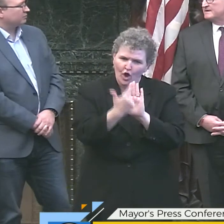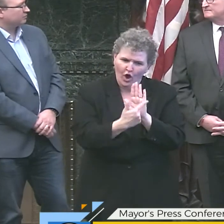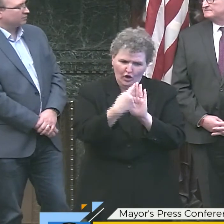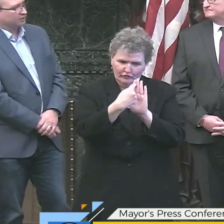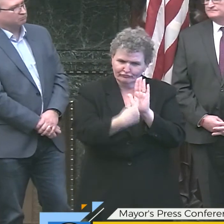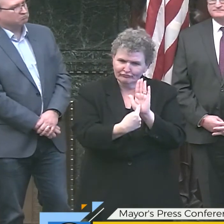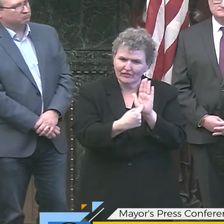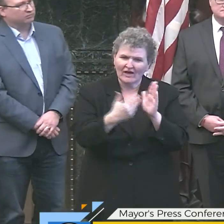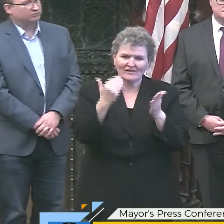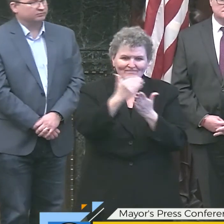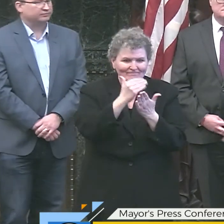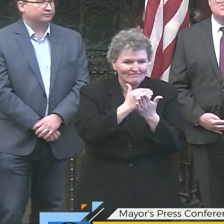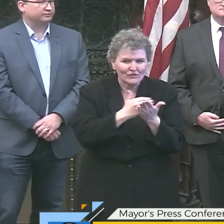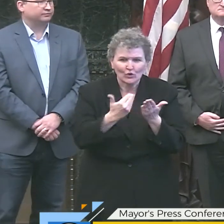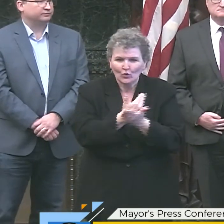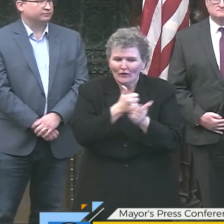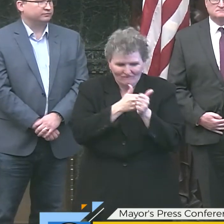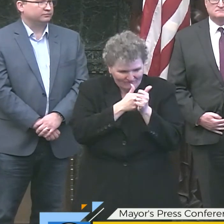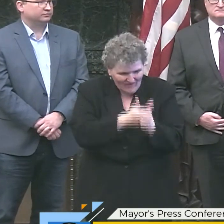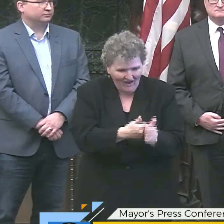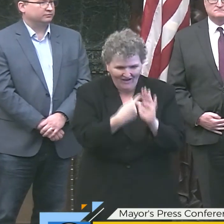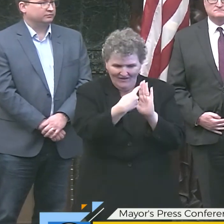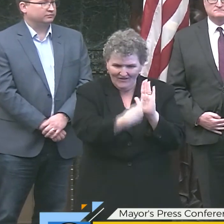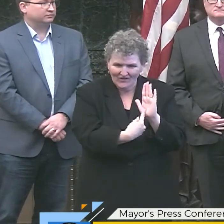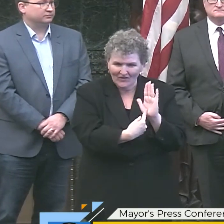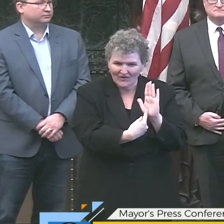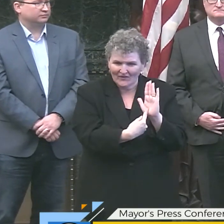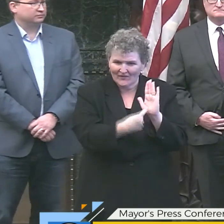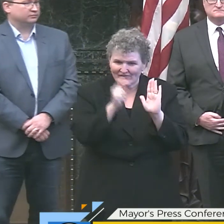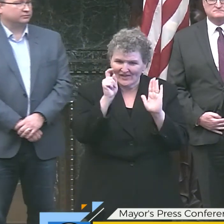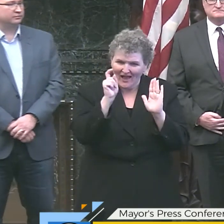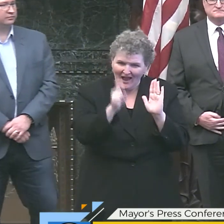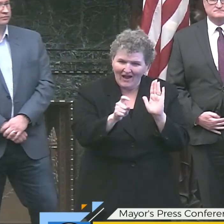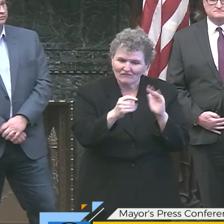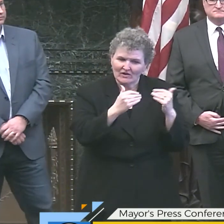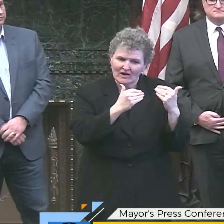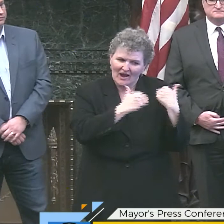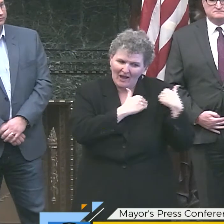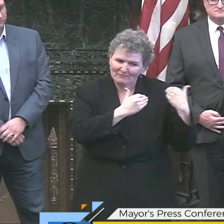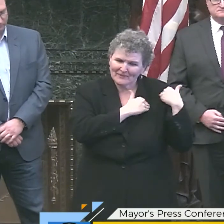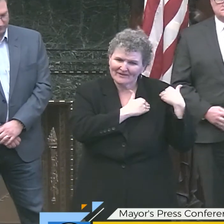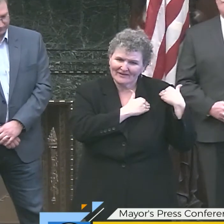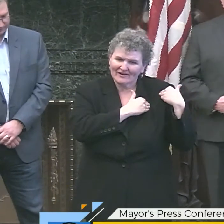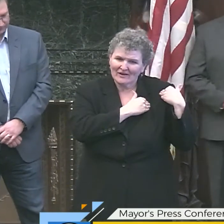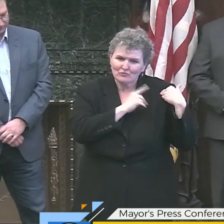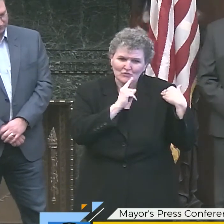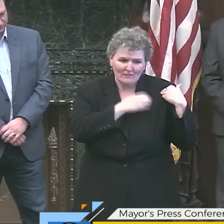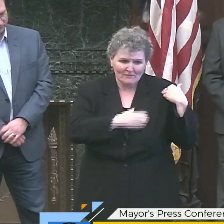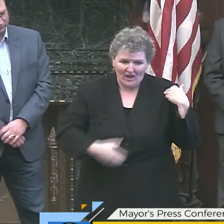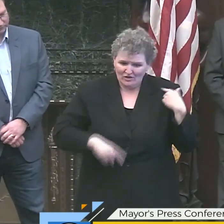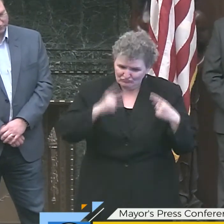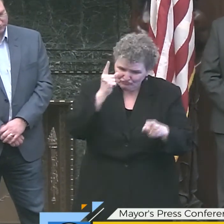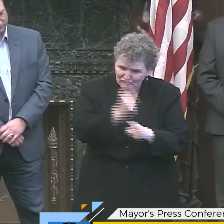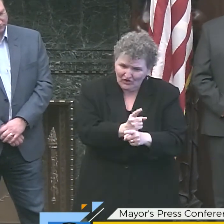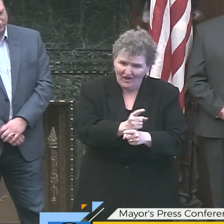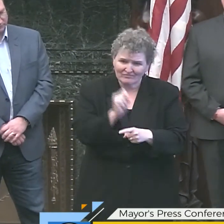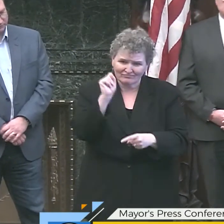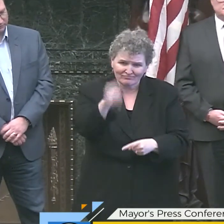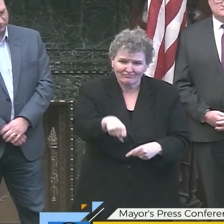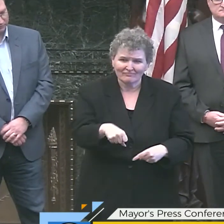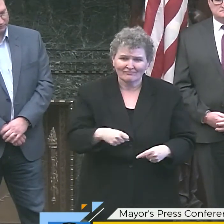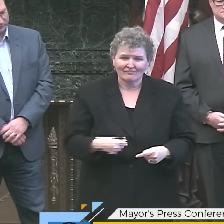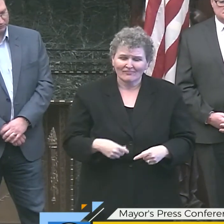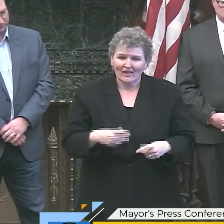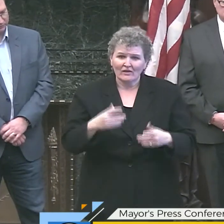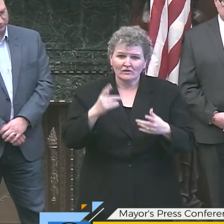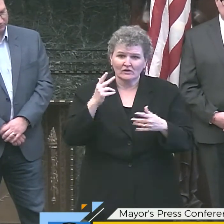them. But at the same time, there has to be teeth. Bottom line, I think the mayor said it pretty well, in that when I go out to commit a crime, I